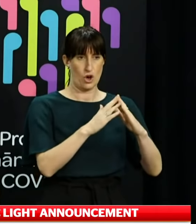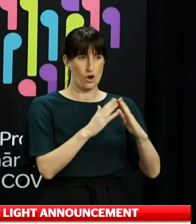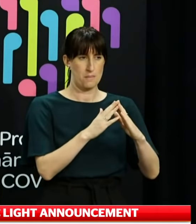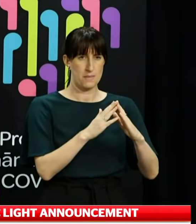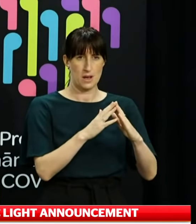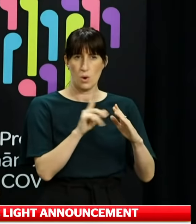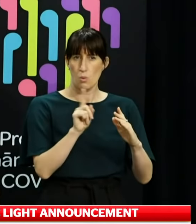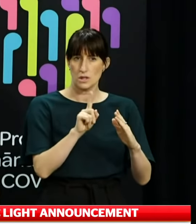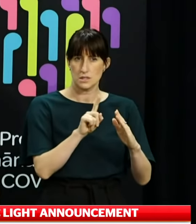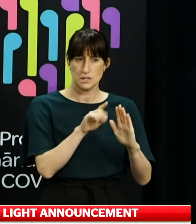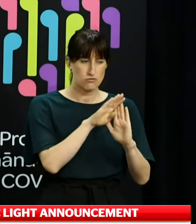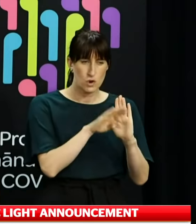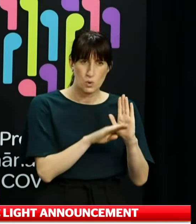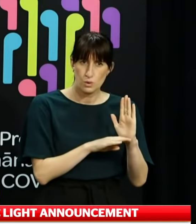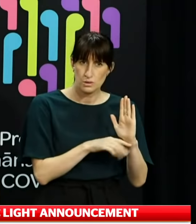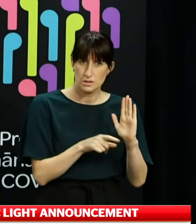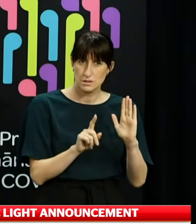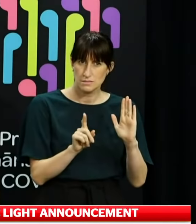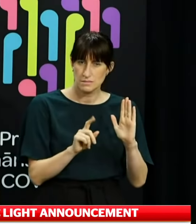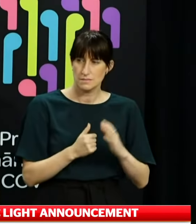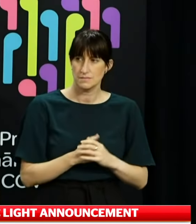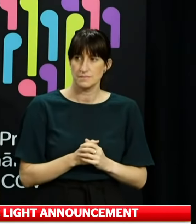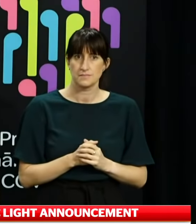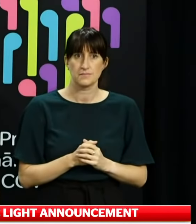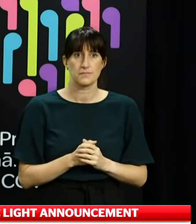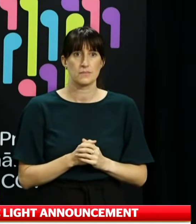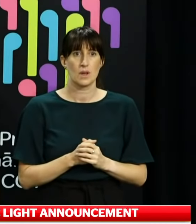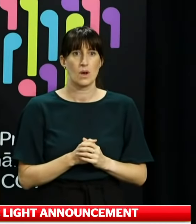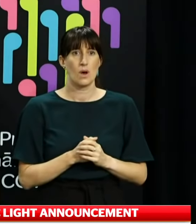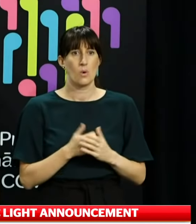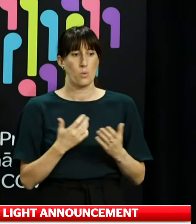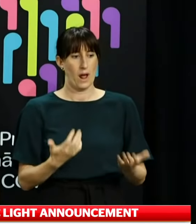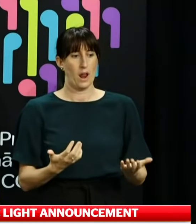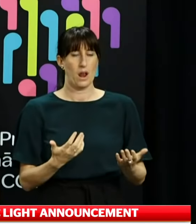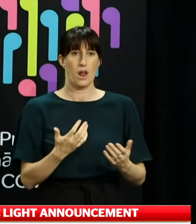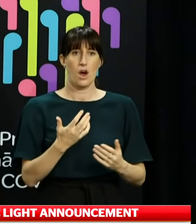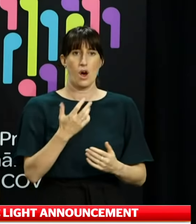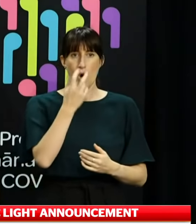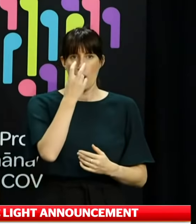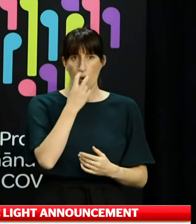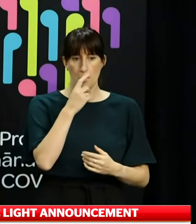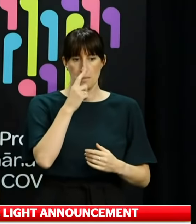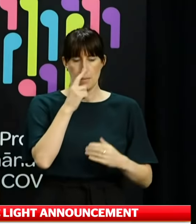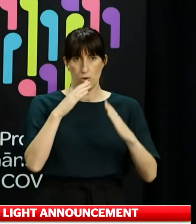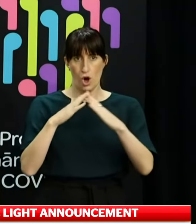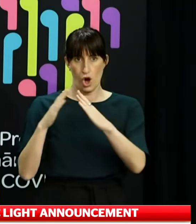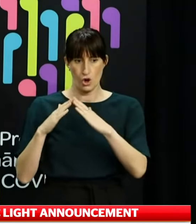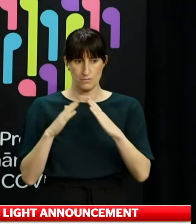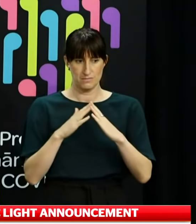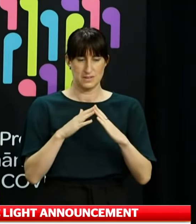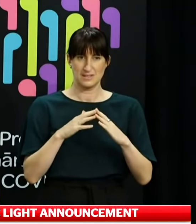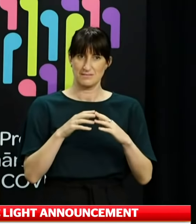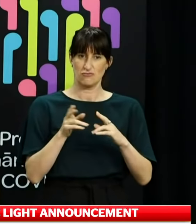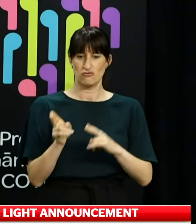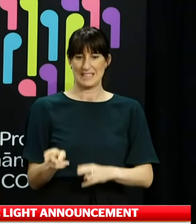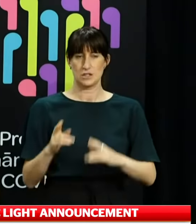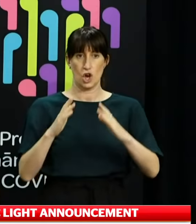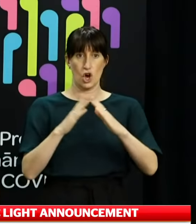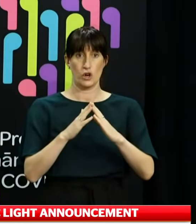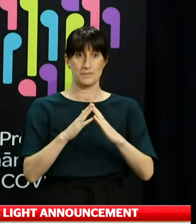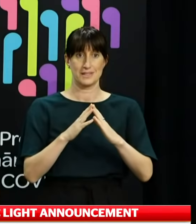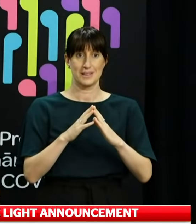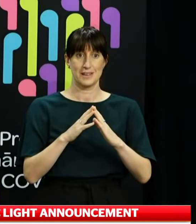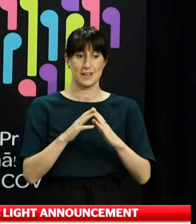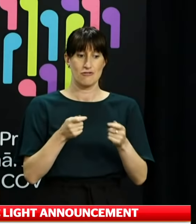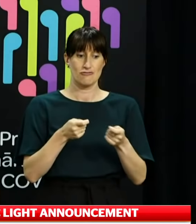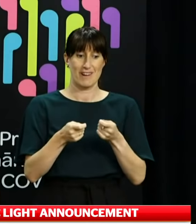of Health website, but it's not apparent what the rules are. Well, aged residential care facilities, of course, are by and large private facilities, and so they get to determine